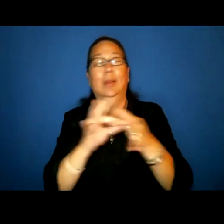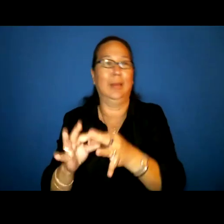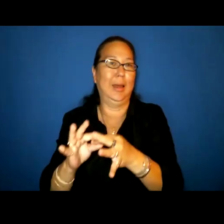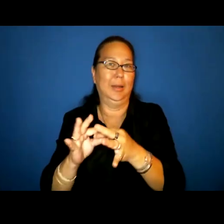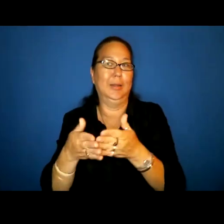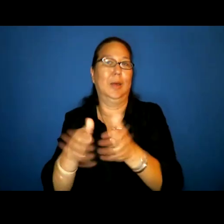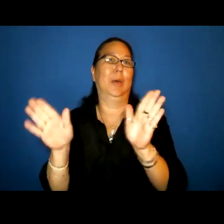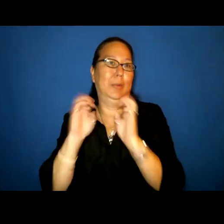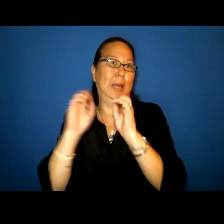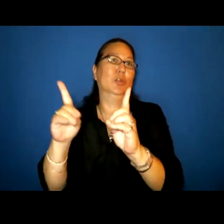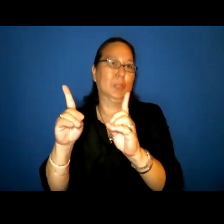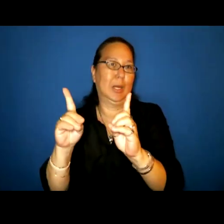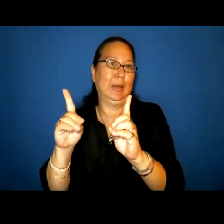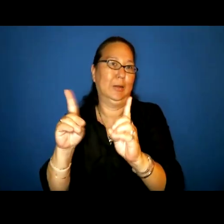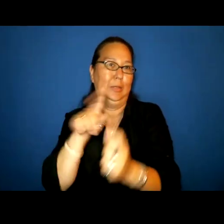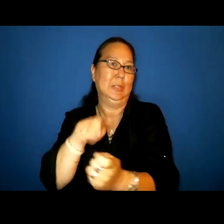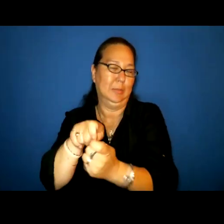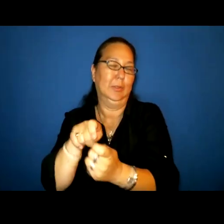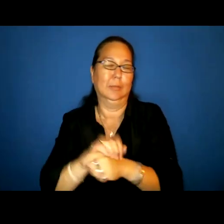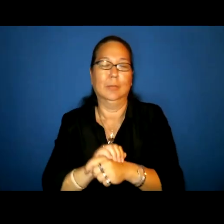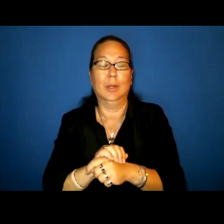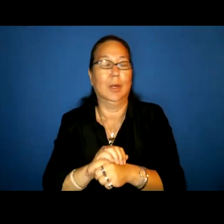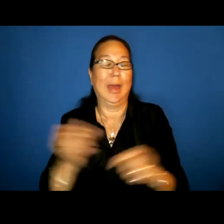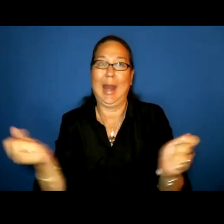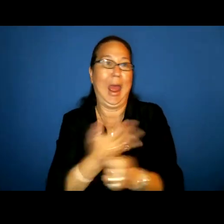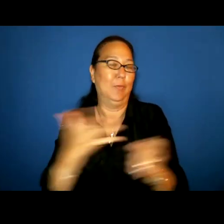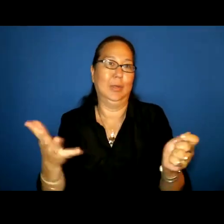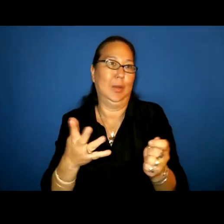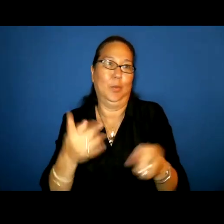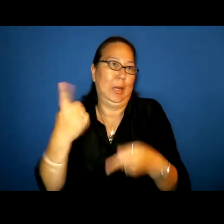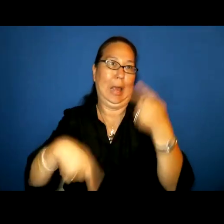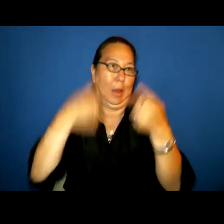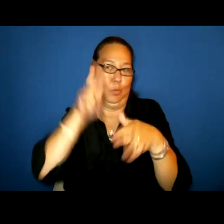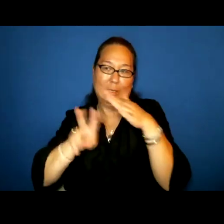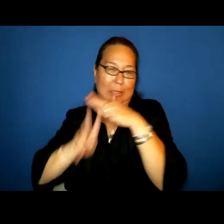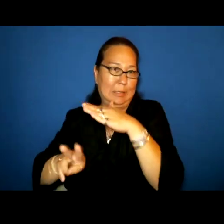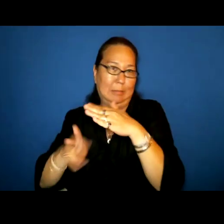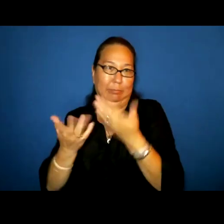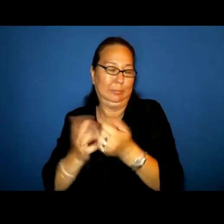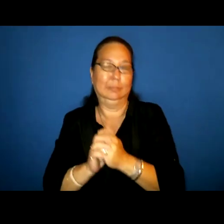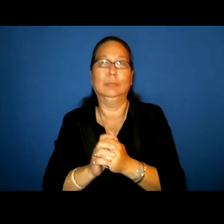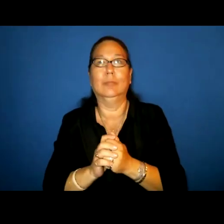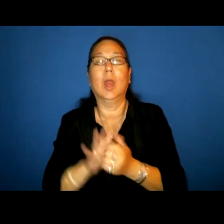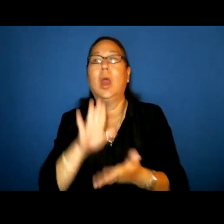particular. So much can feel so unpredictable. And schools are already